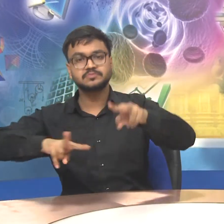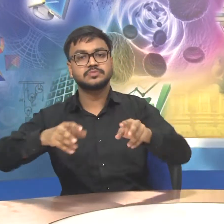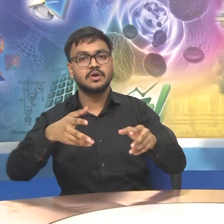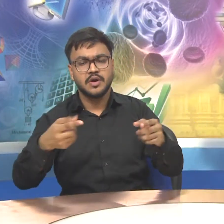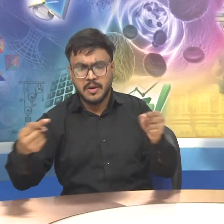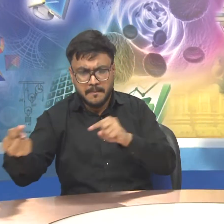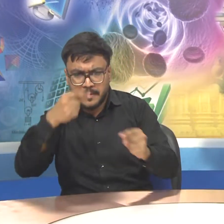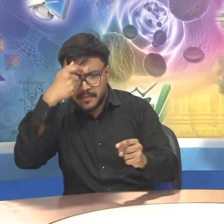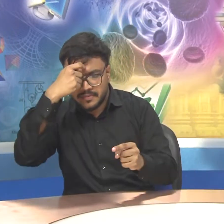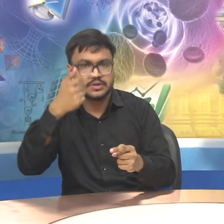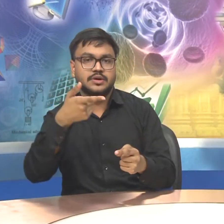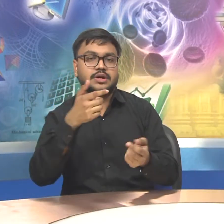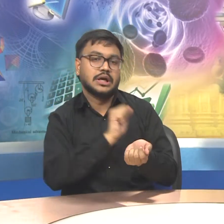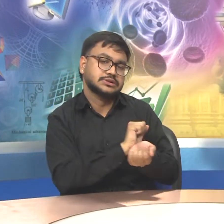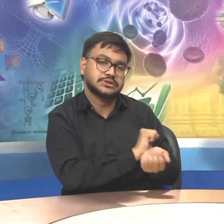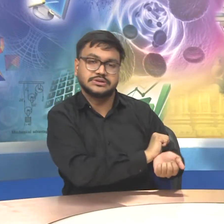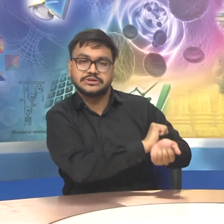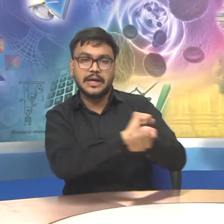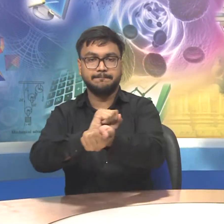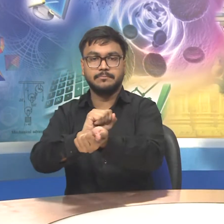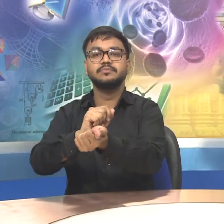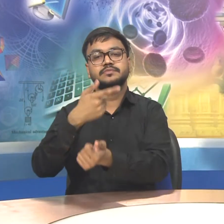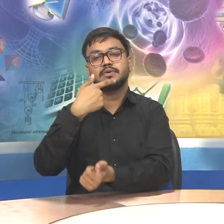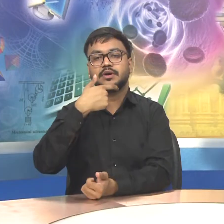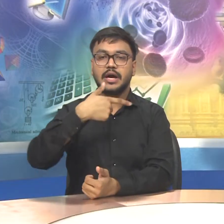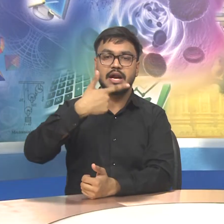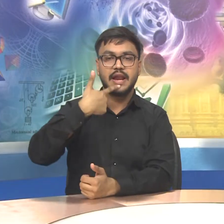an appeal to the Supreme Court by right.